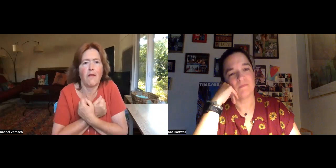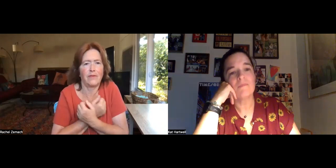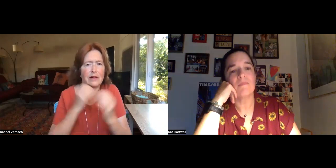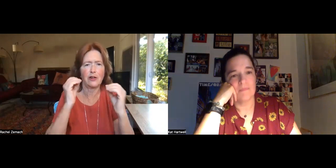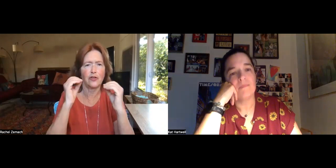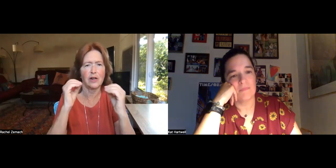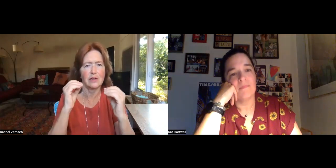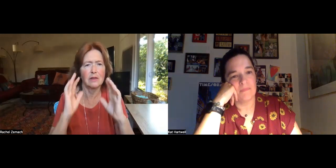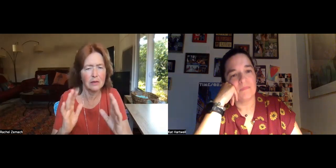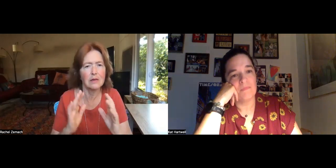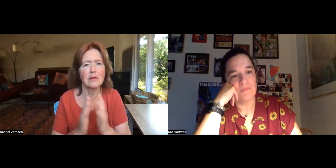Love teaching,